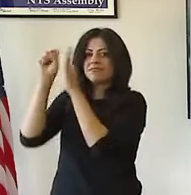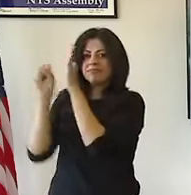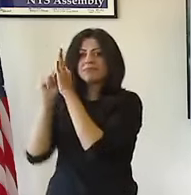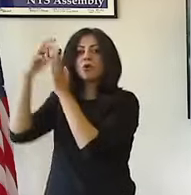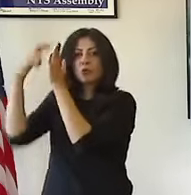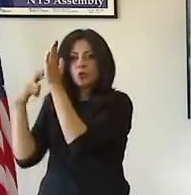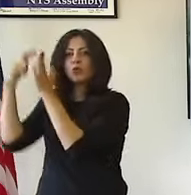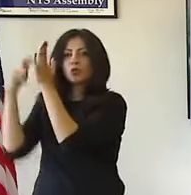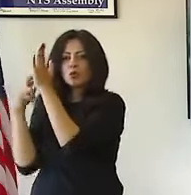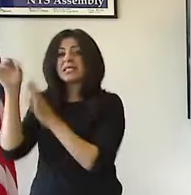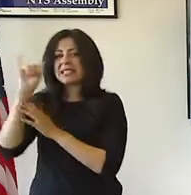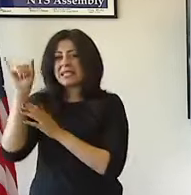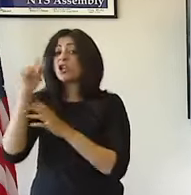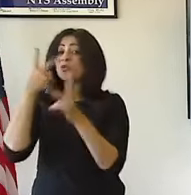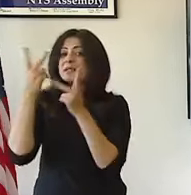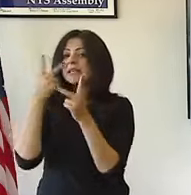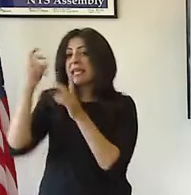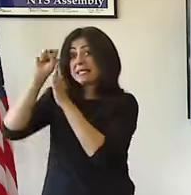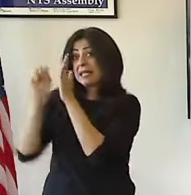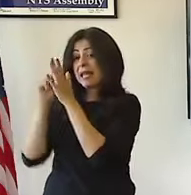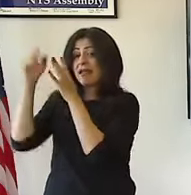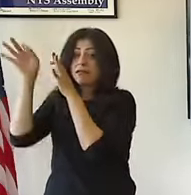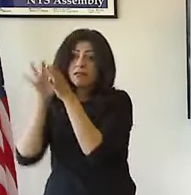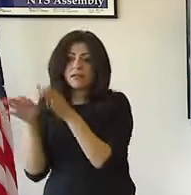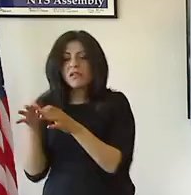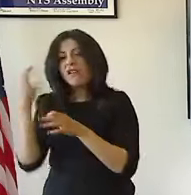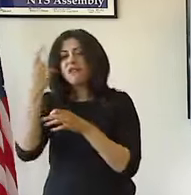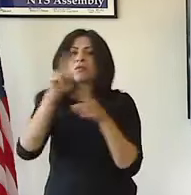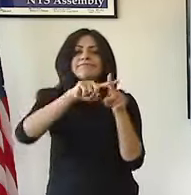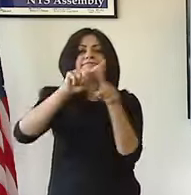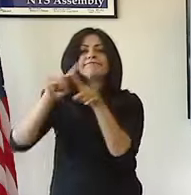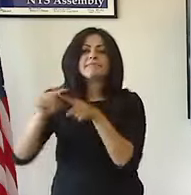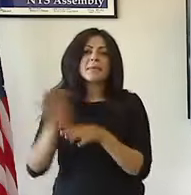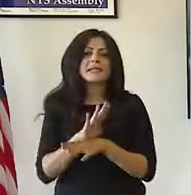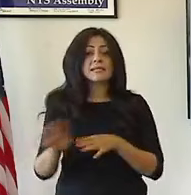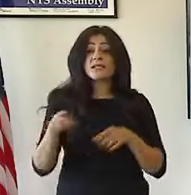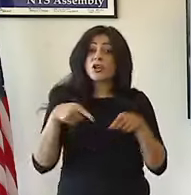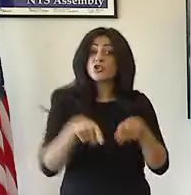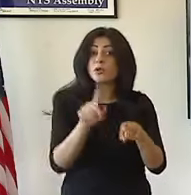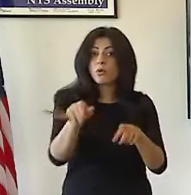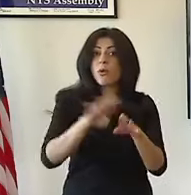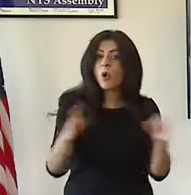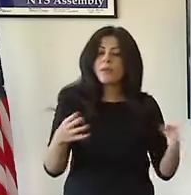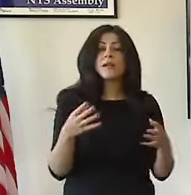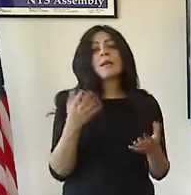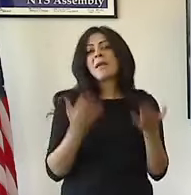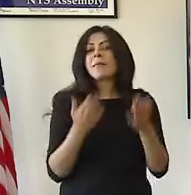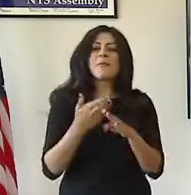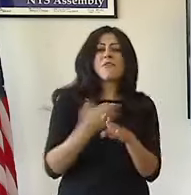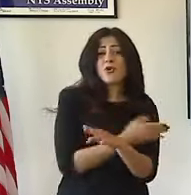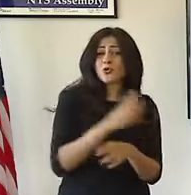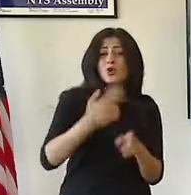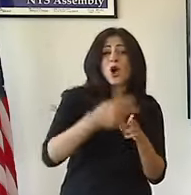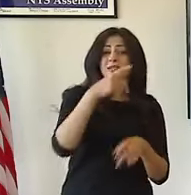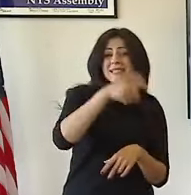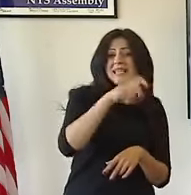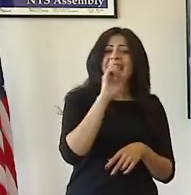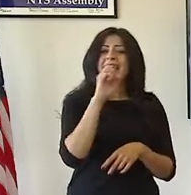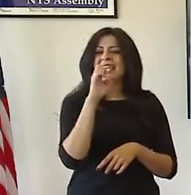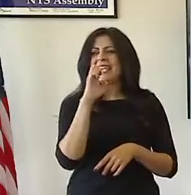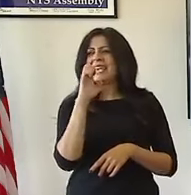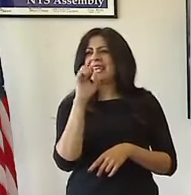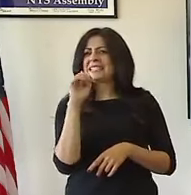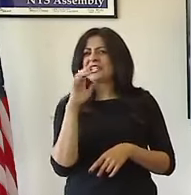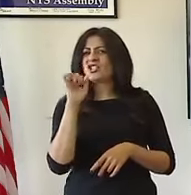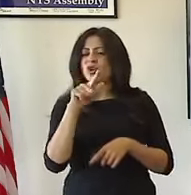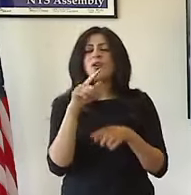see the recommendations they have for different businesses. As you open, whether you are deemed essential, and I hate that term, so whether you've been